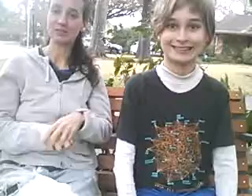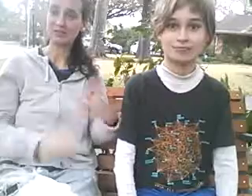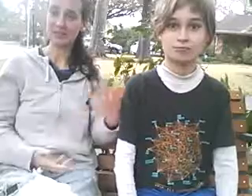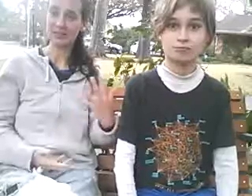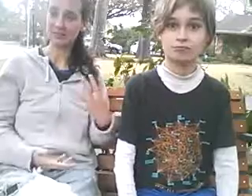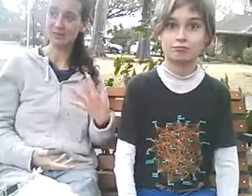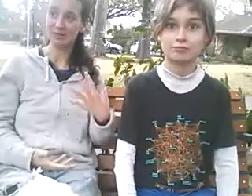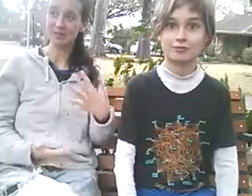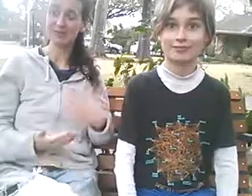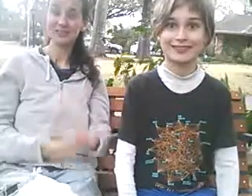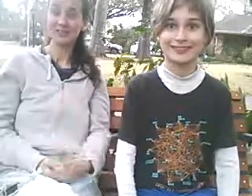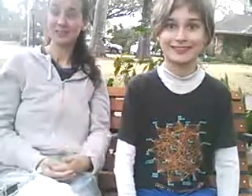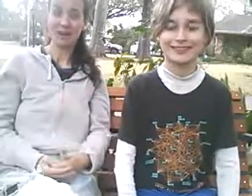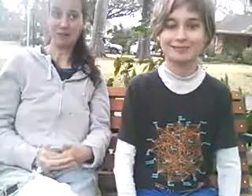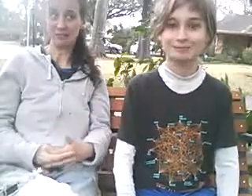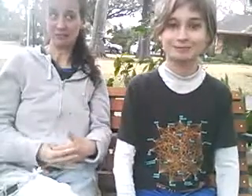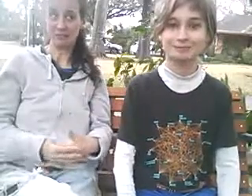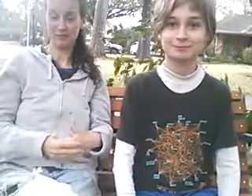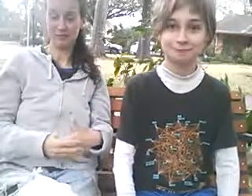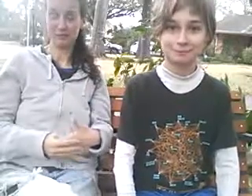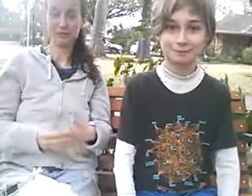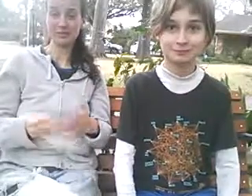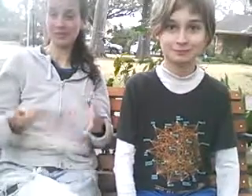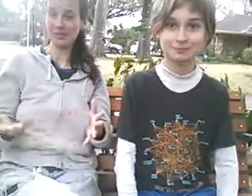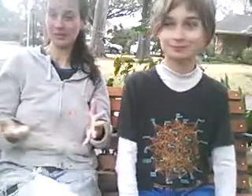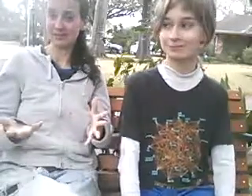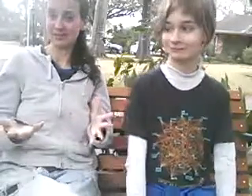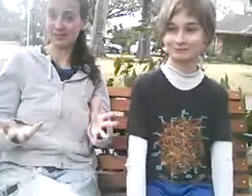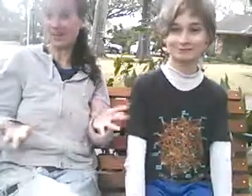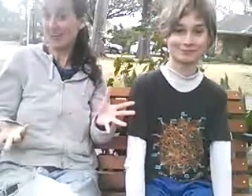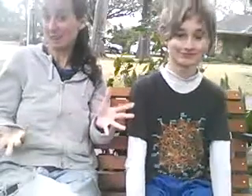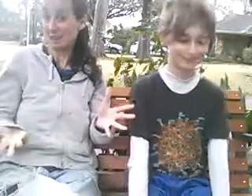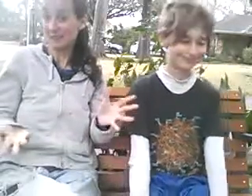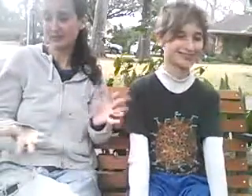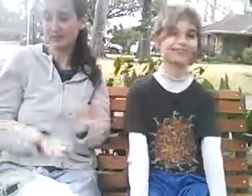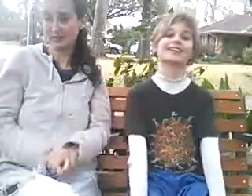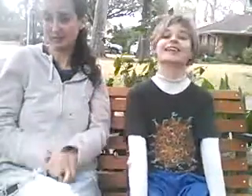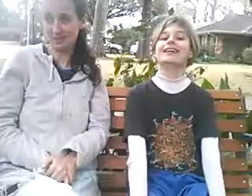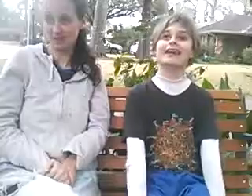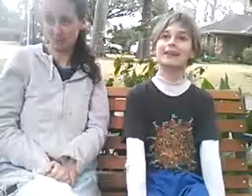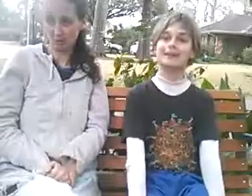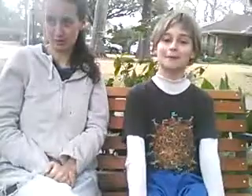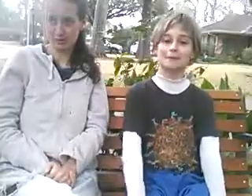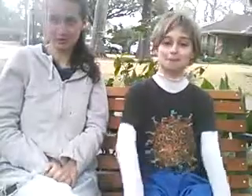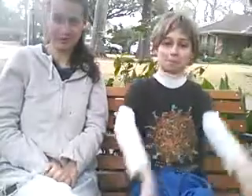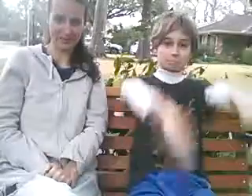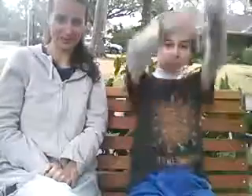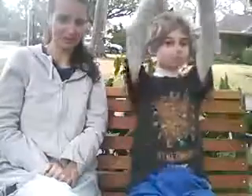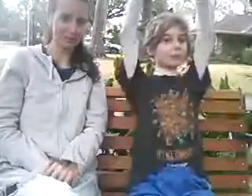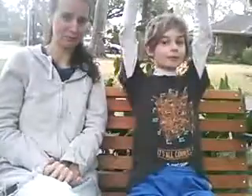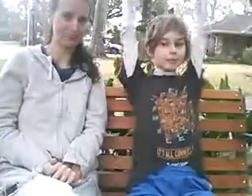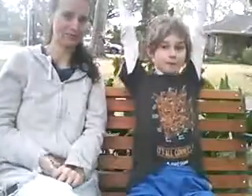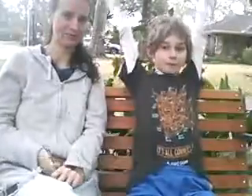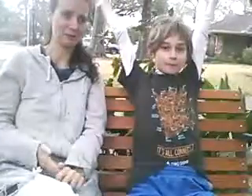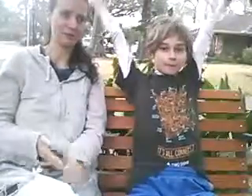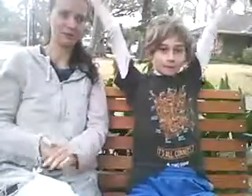talk with him. And you can start, they say. We started doing sign language with him when he was somewhere between